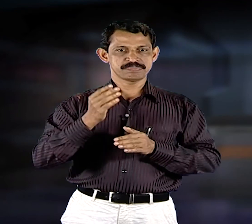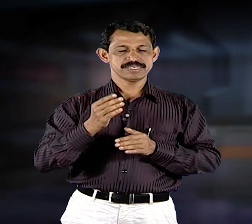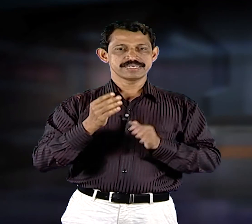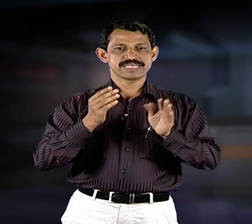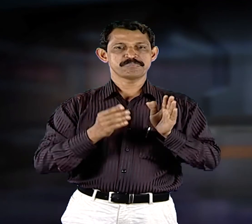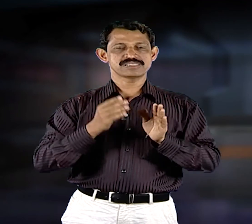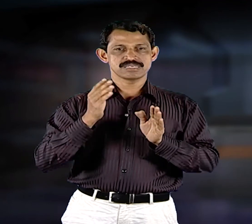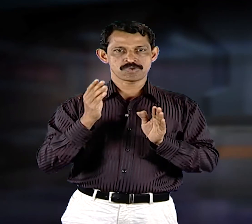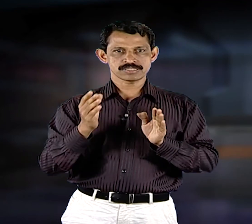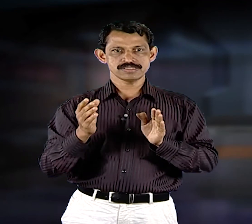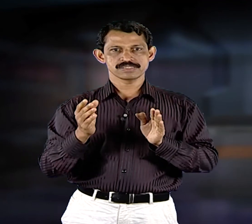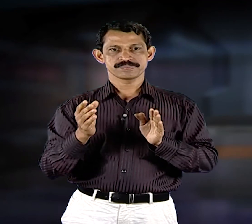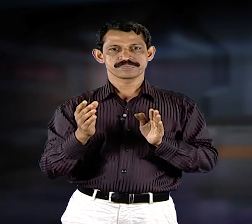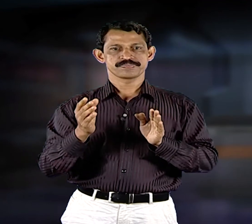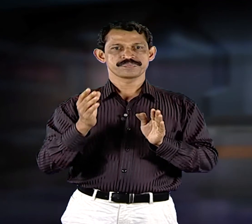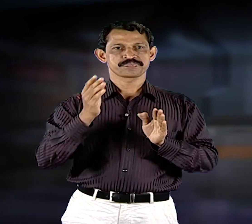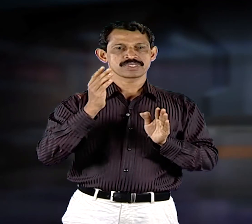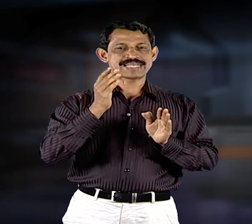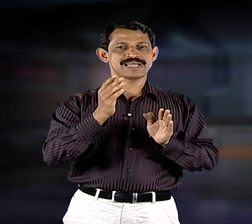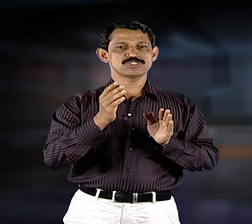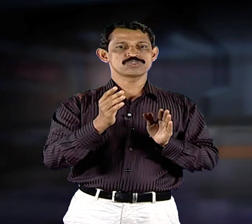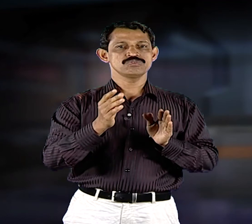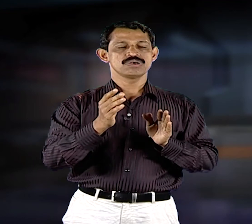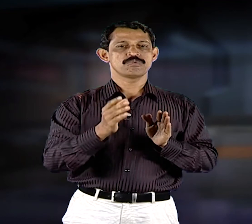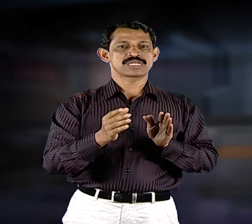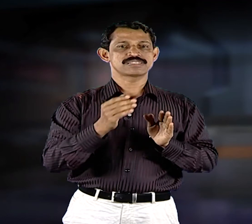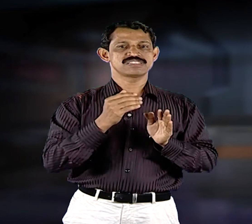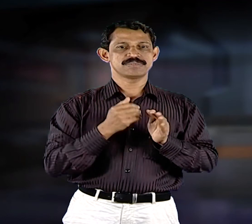be immense importance attached to moral sensibility.